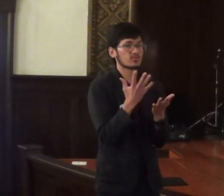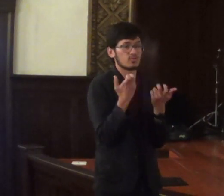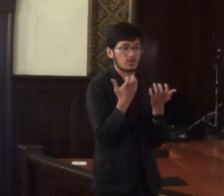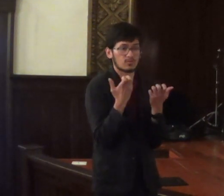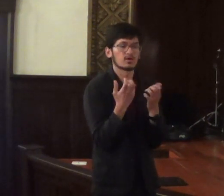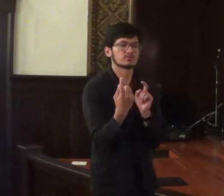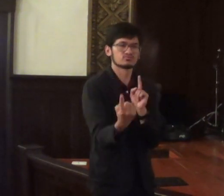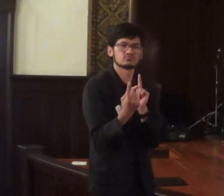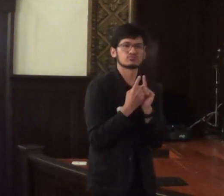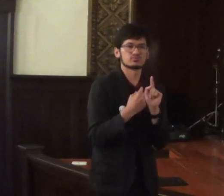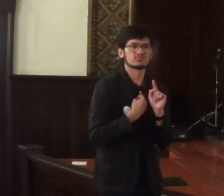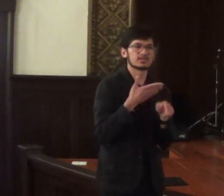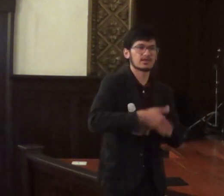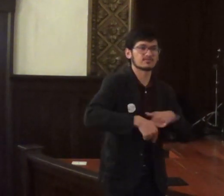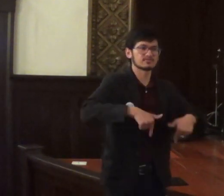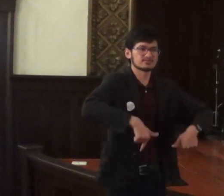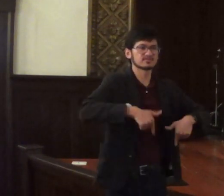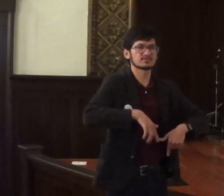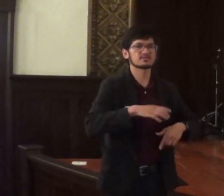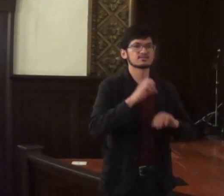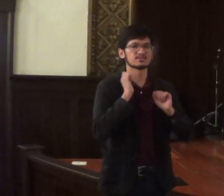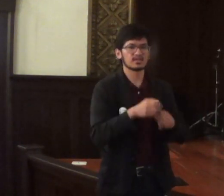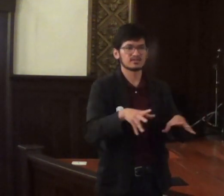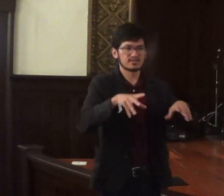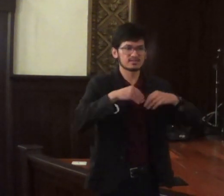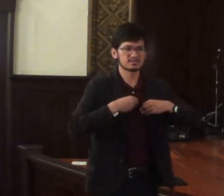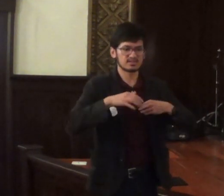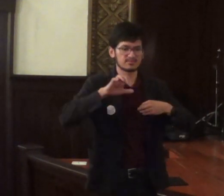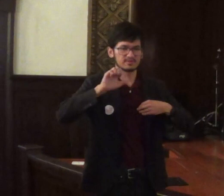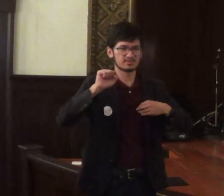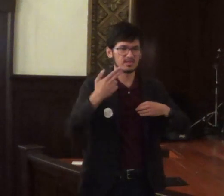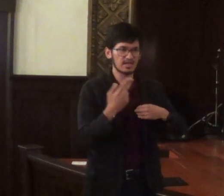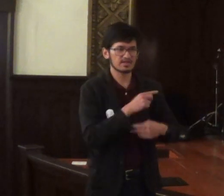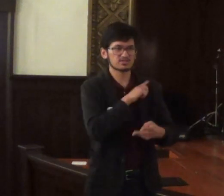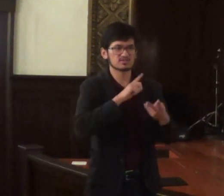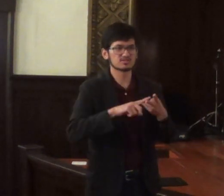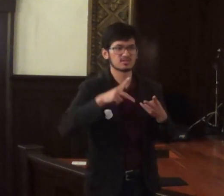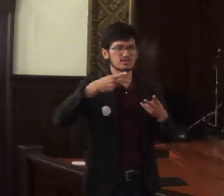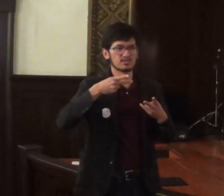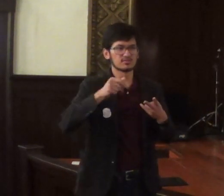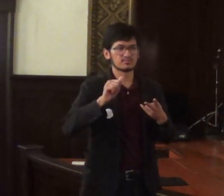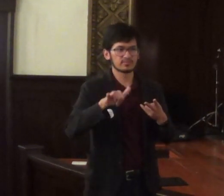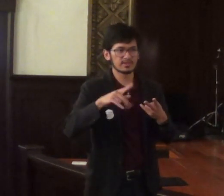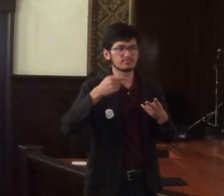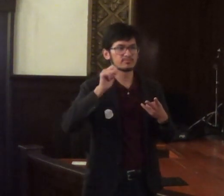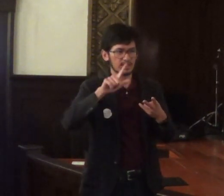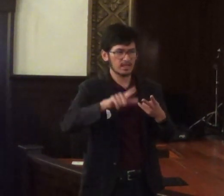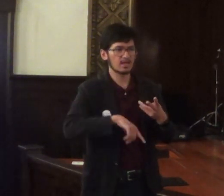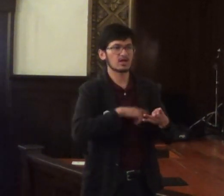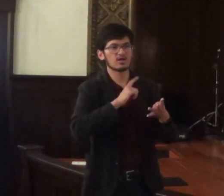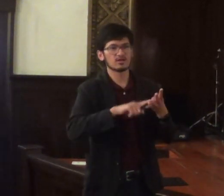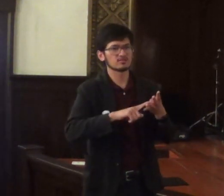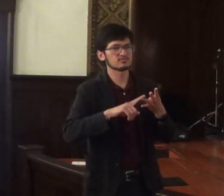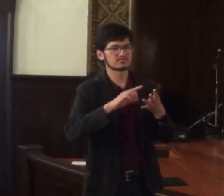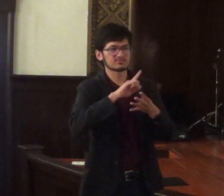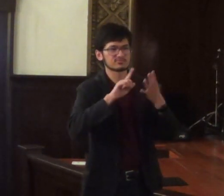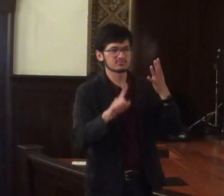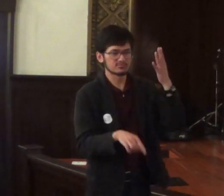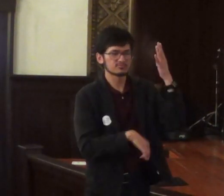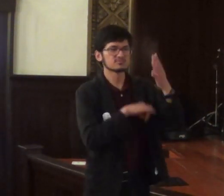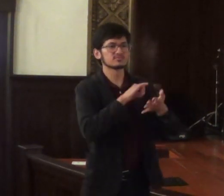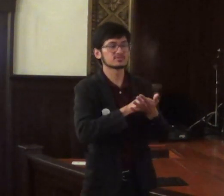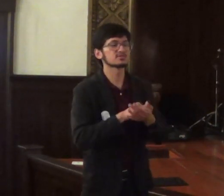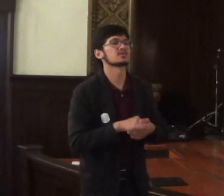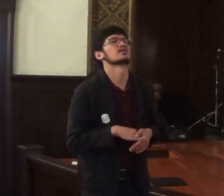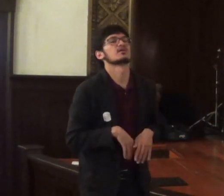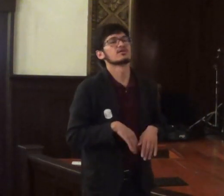accept Venmo and PayPal and cold hard cash. But don't tell anybody that you got it, because it doesn't actually come out until November 5th. So but I